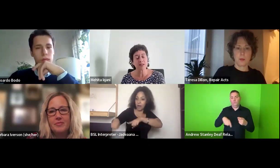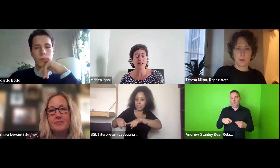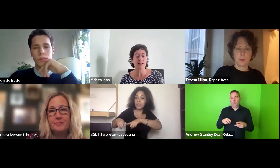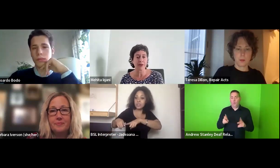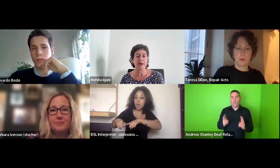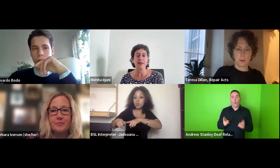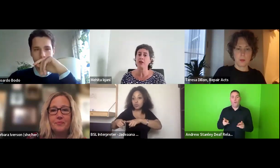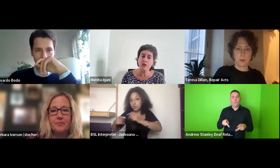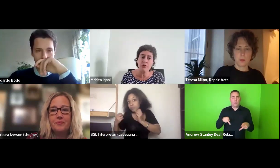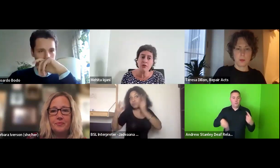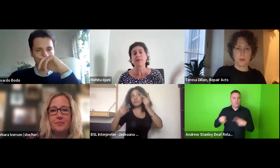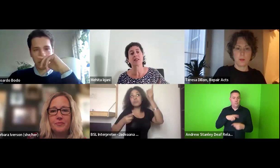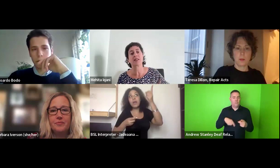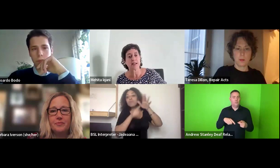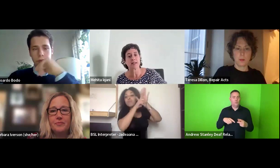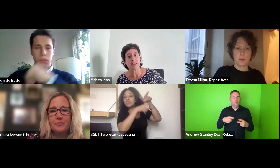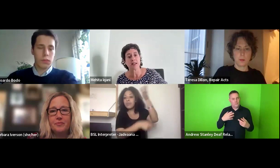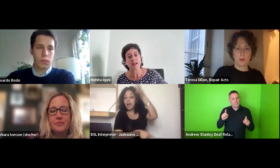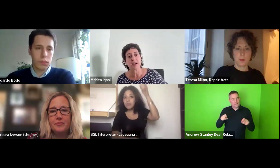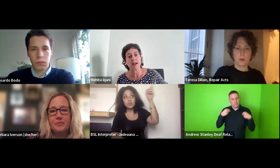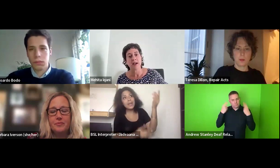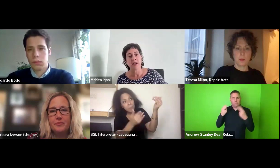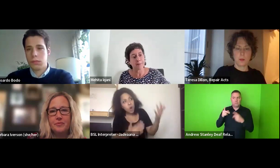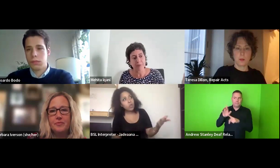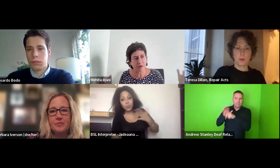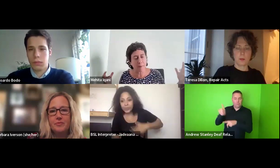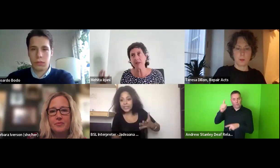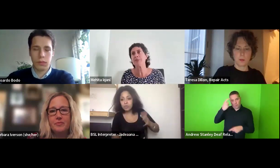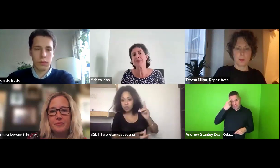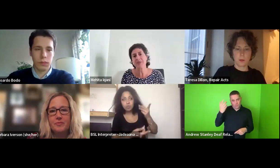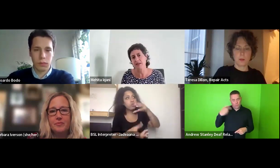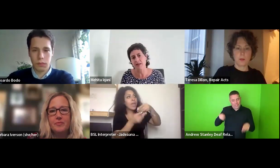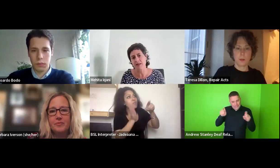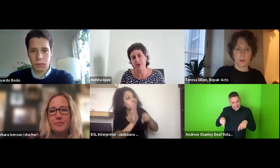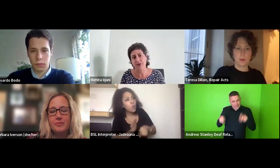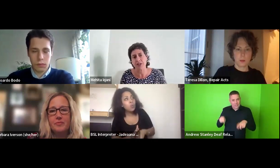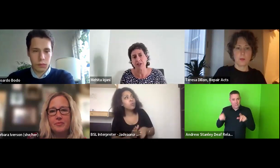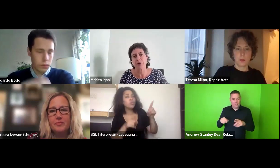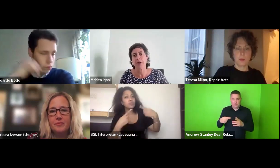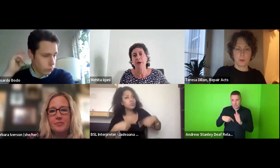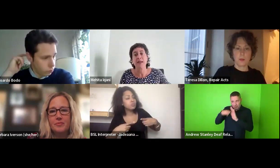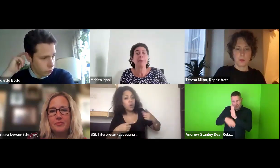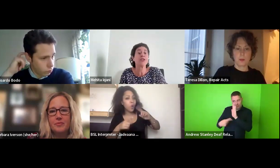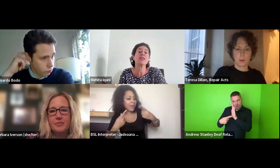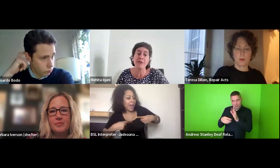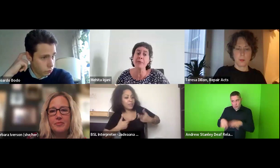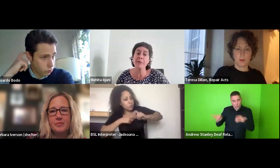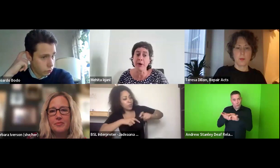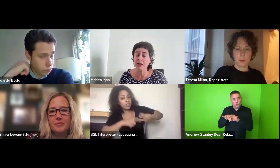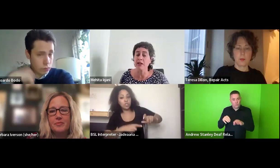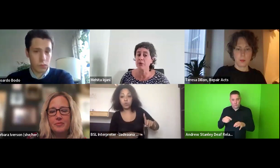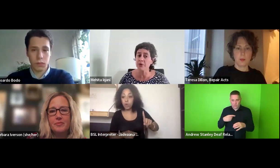It worked in South Africa. There was a huge civil society from multiple sectors in the country that pushed